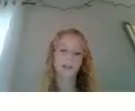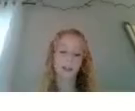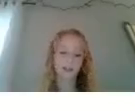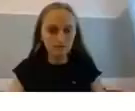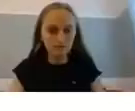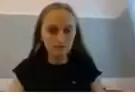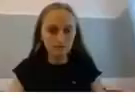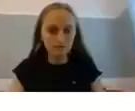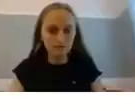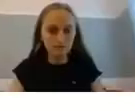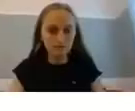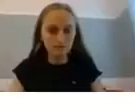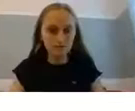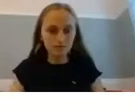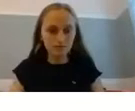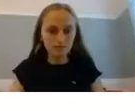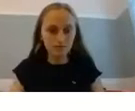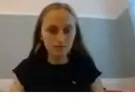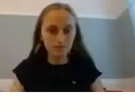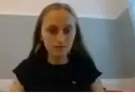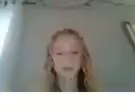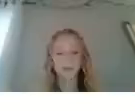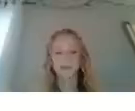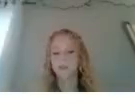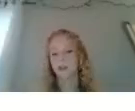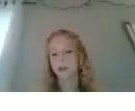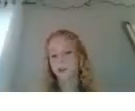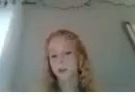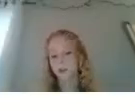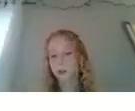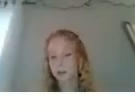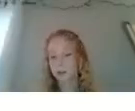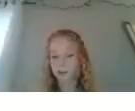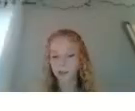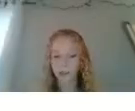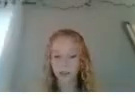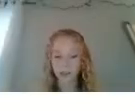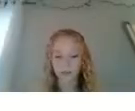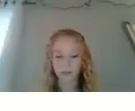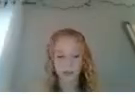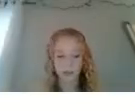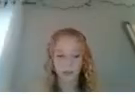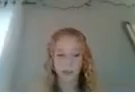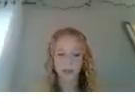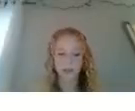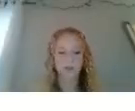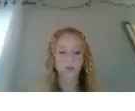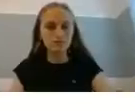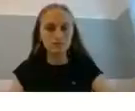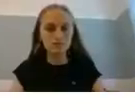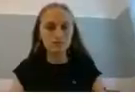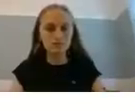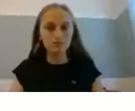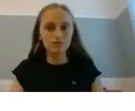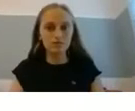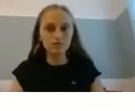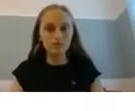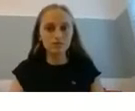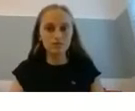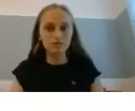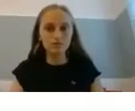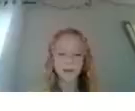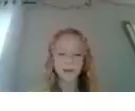conducted interviews. Additionally we wanted to complete research on other topic areas that interested us for example the history and origin of the language